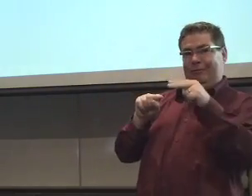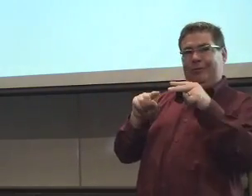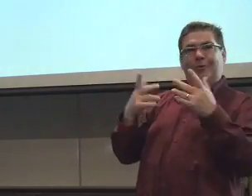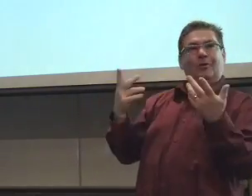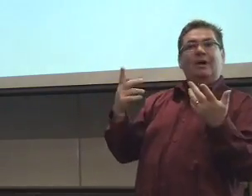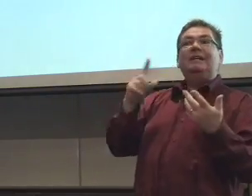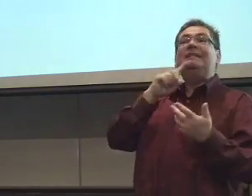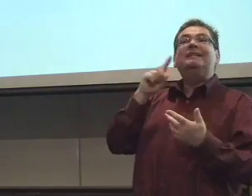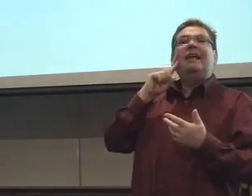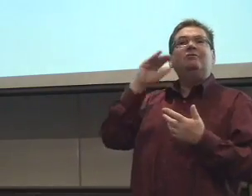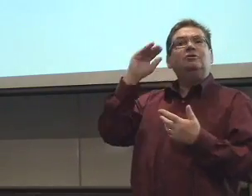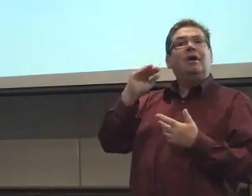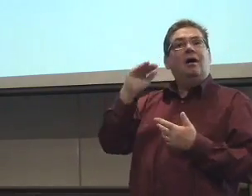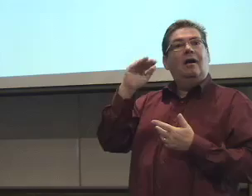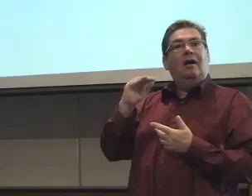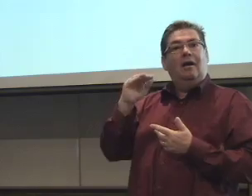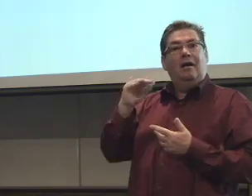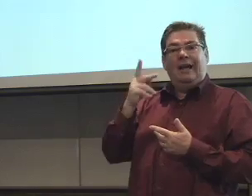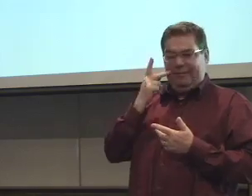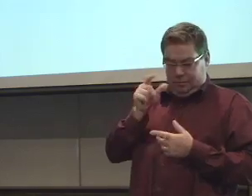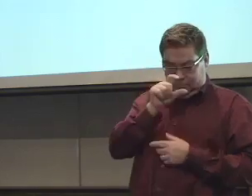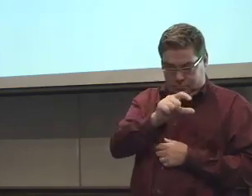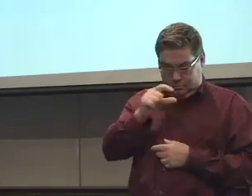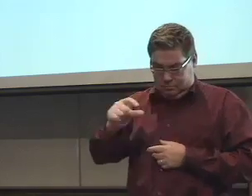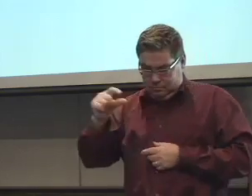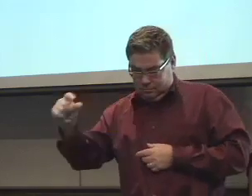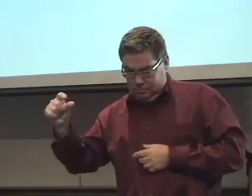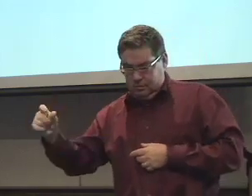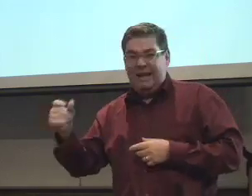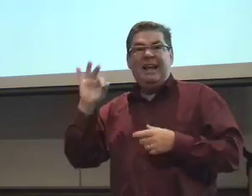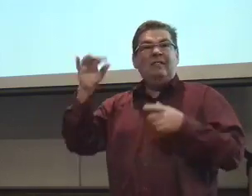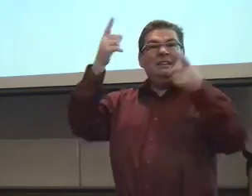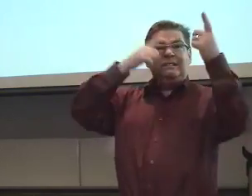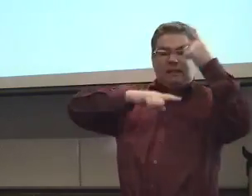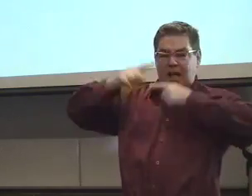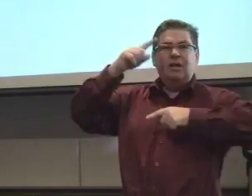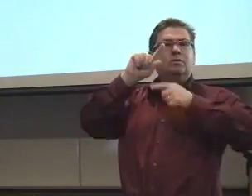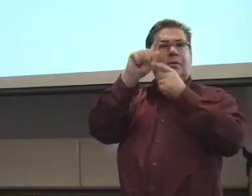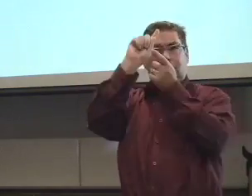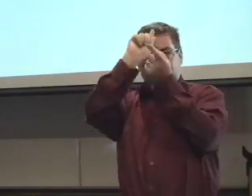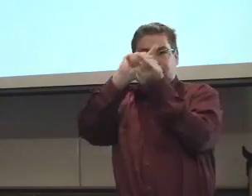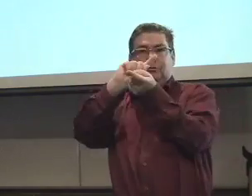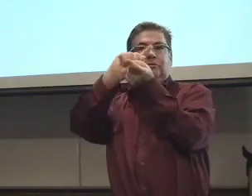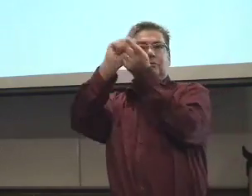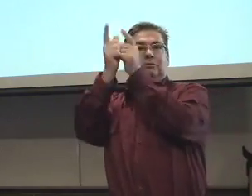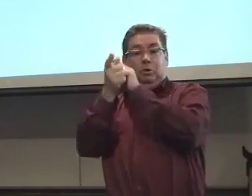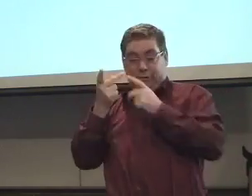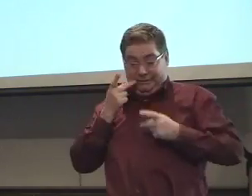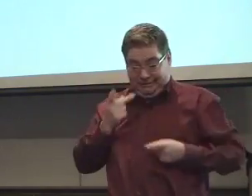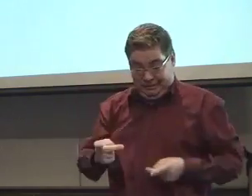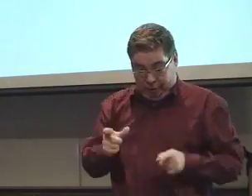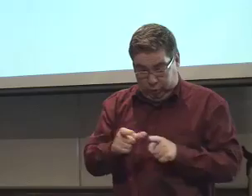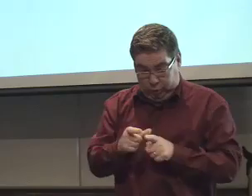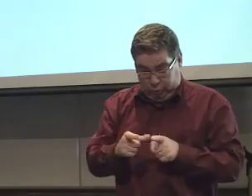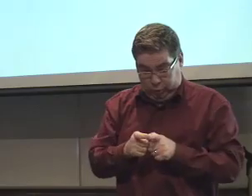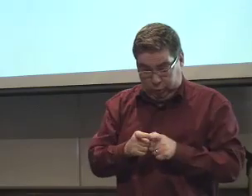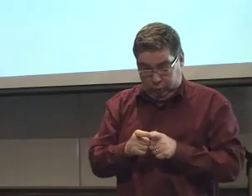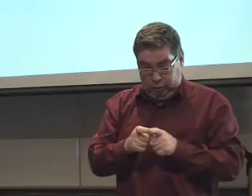deaf child think just looking at these signs? If you this is transliterated, looking at the word and changing it exactly